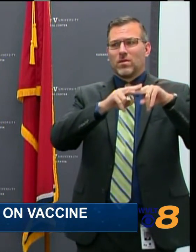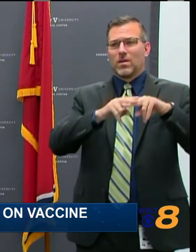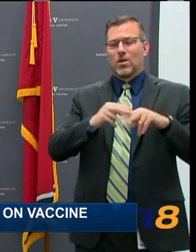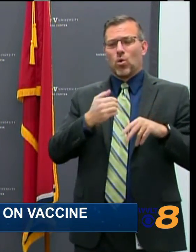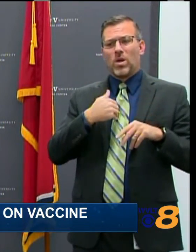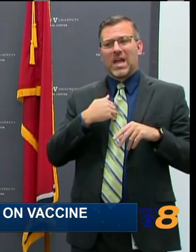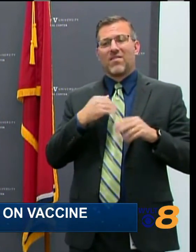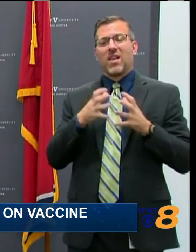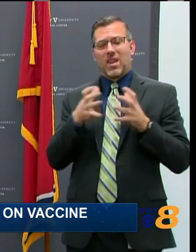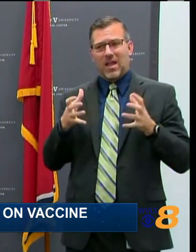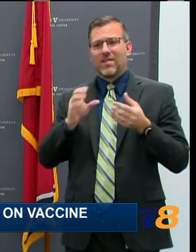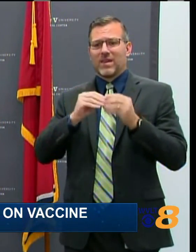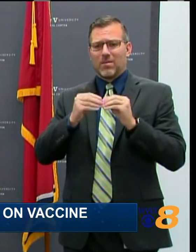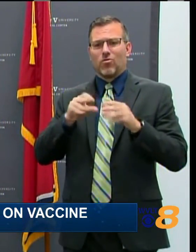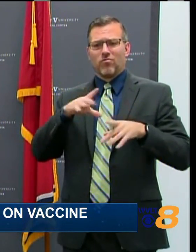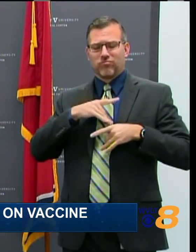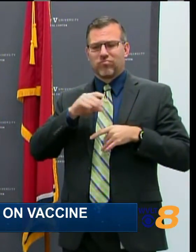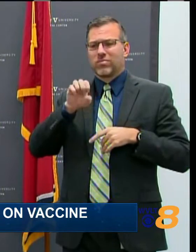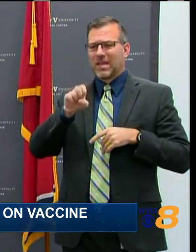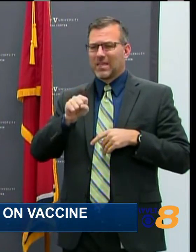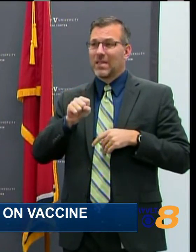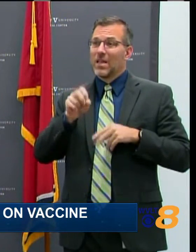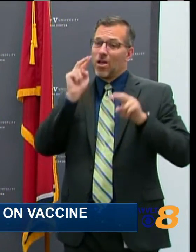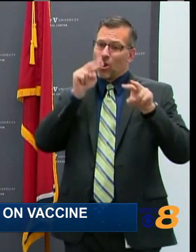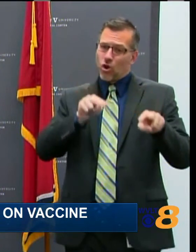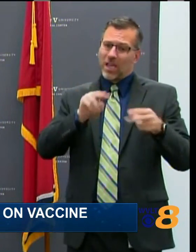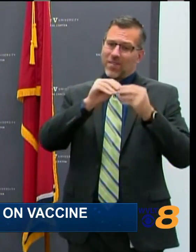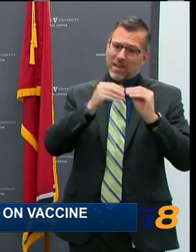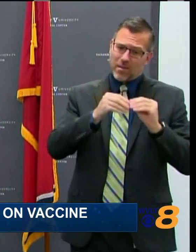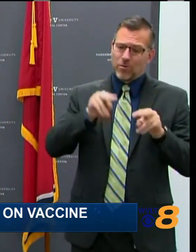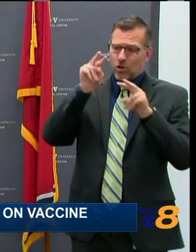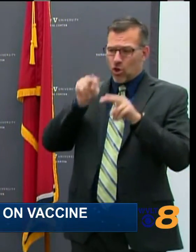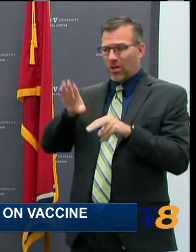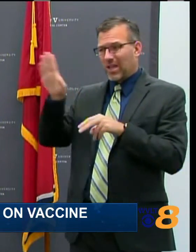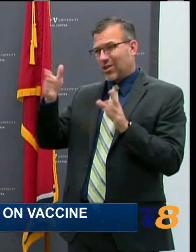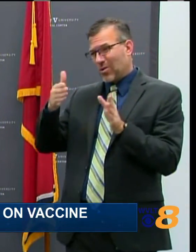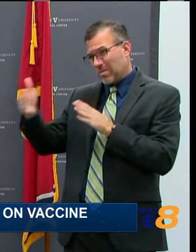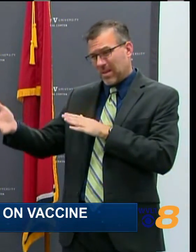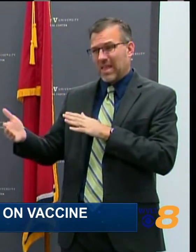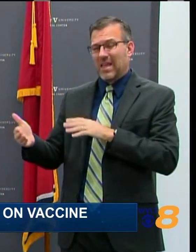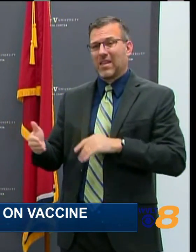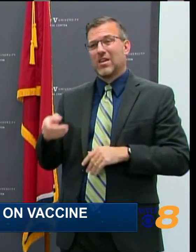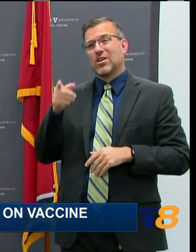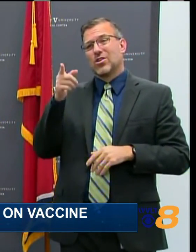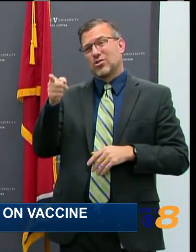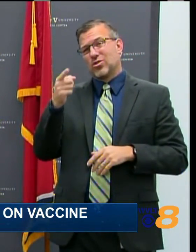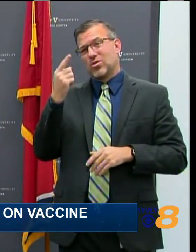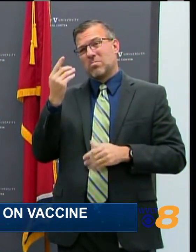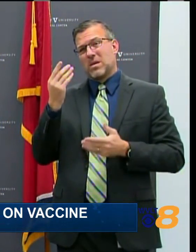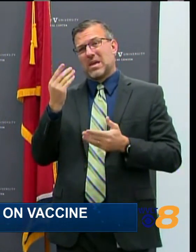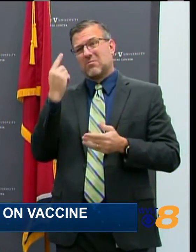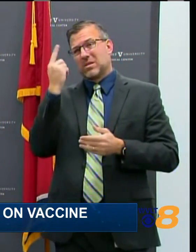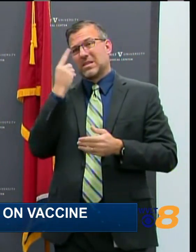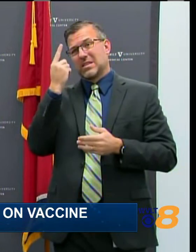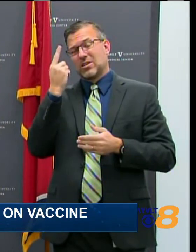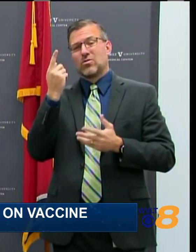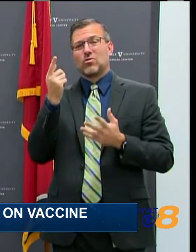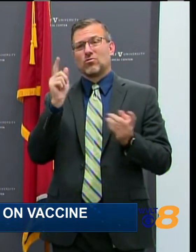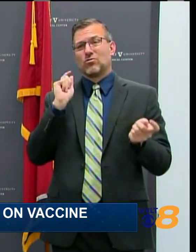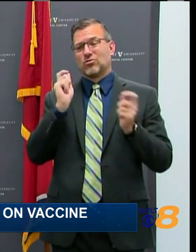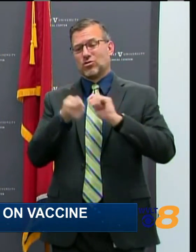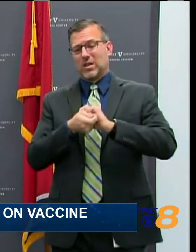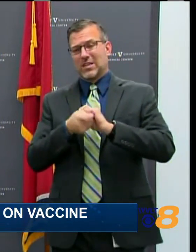Yeah. Looking at those numbers, looking at your strategy, is there any point where you may consider pivoting from that?